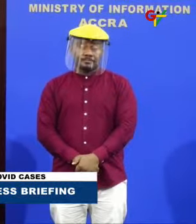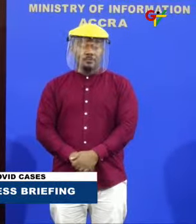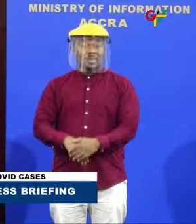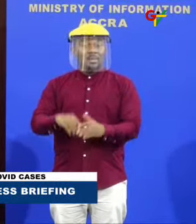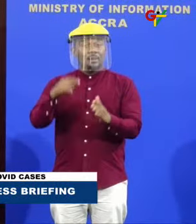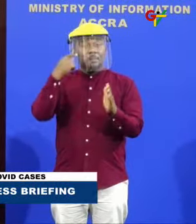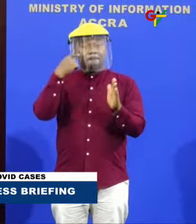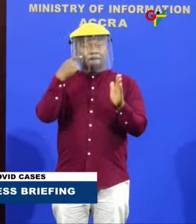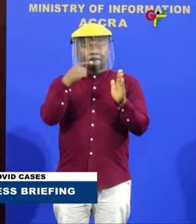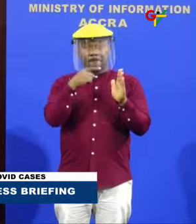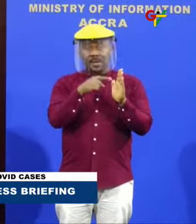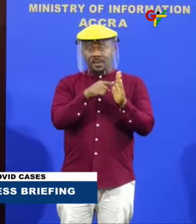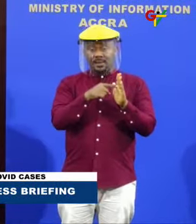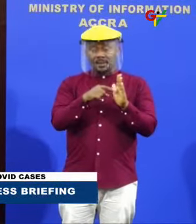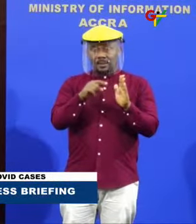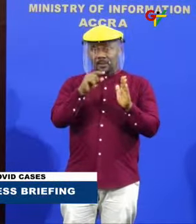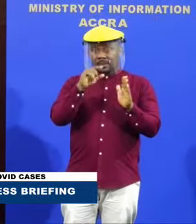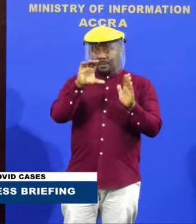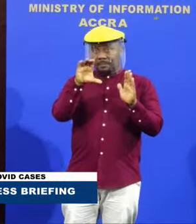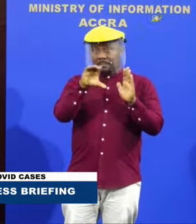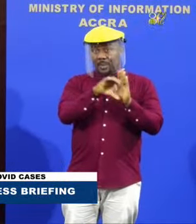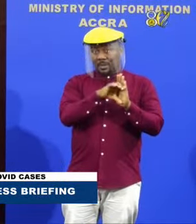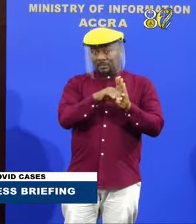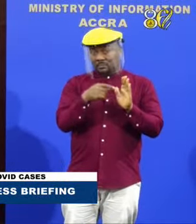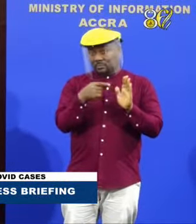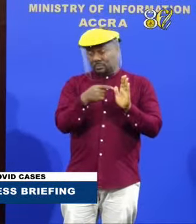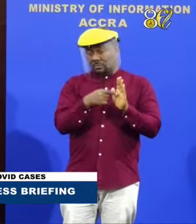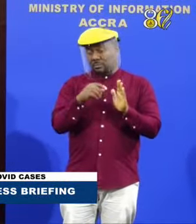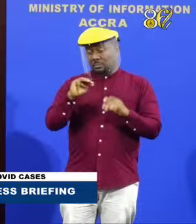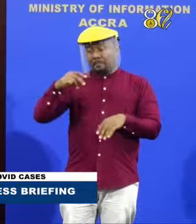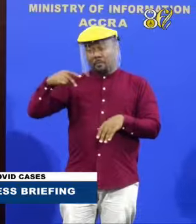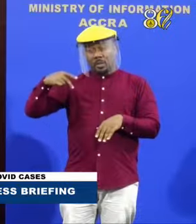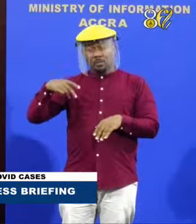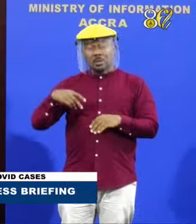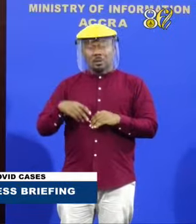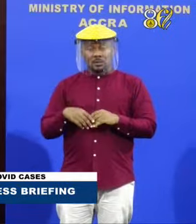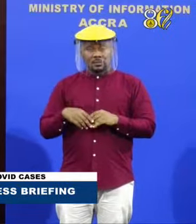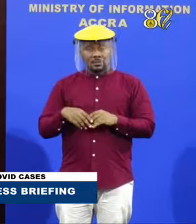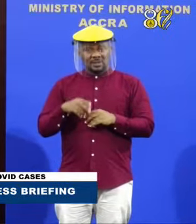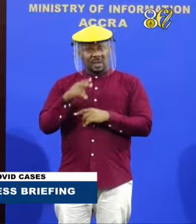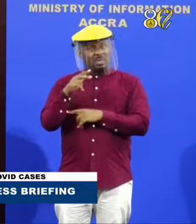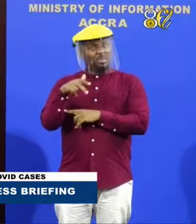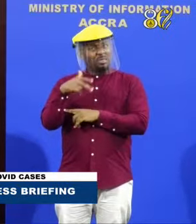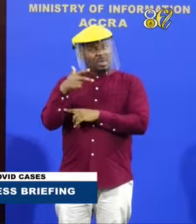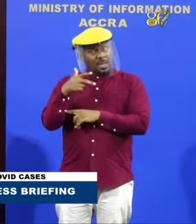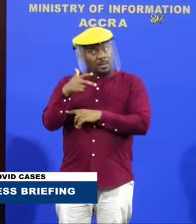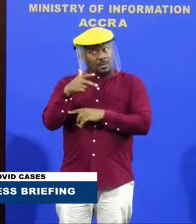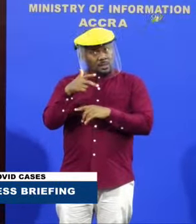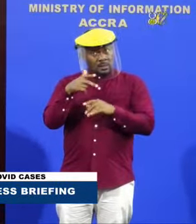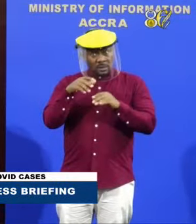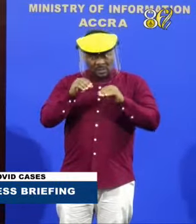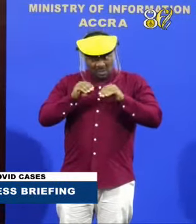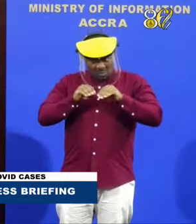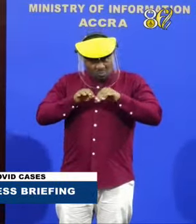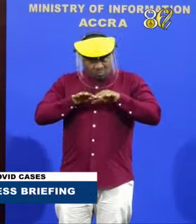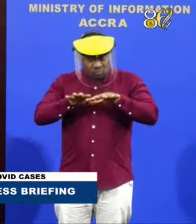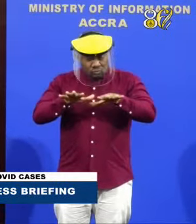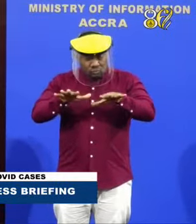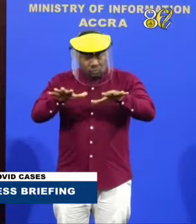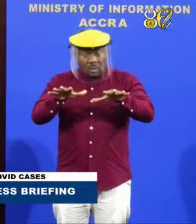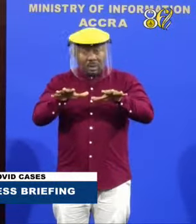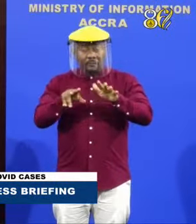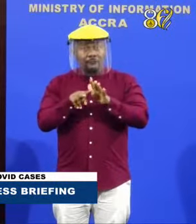from the curves that you are seeing, the third wave is on its way up, and we hope